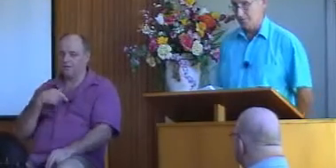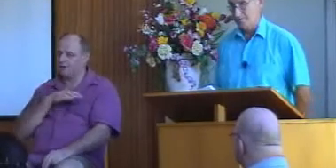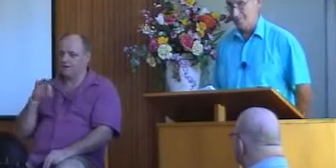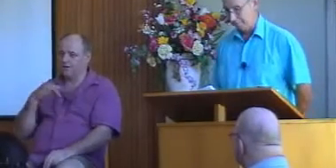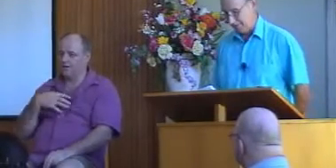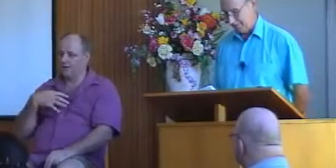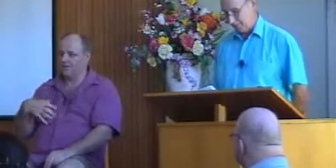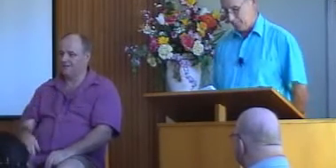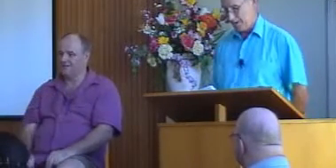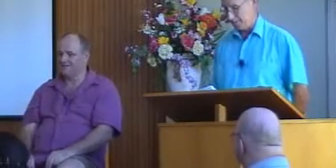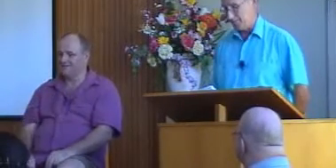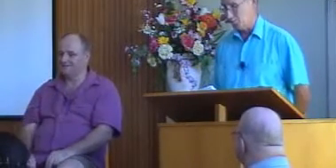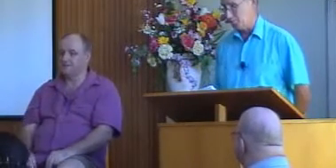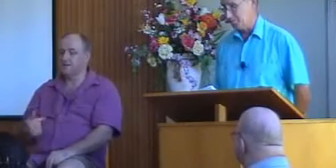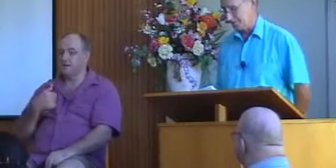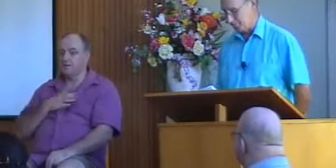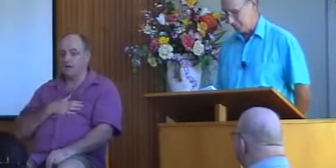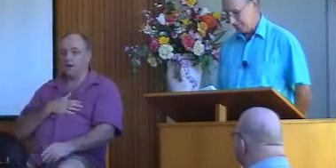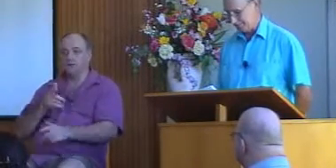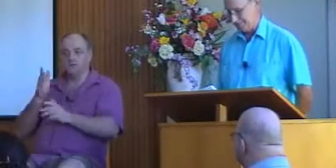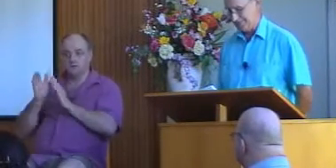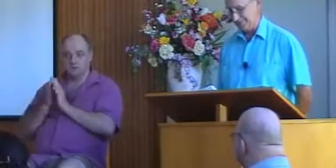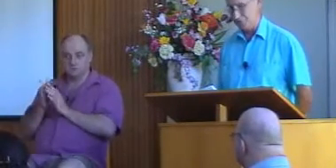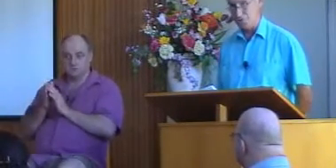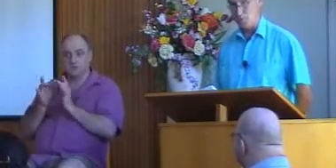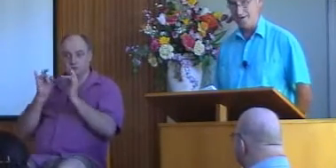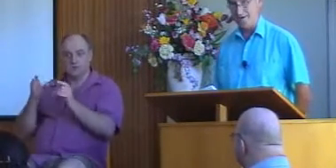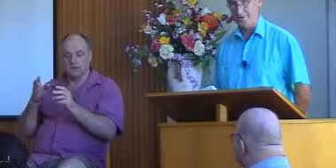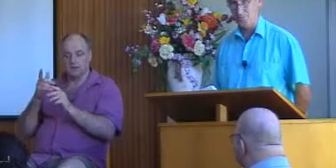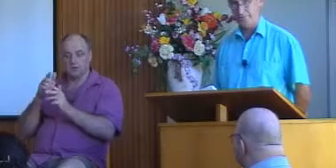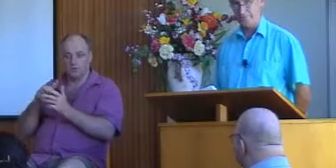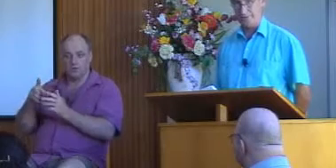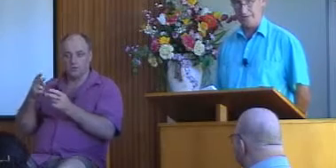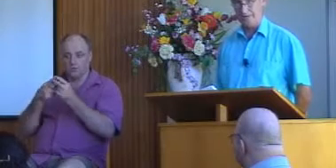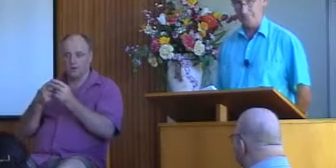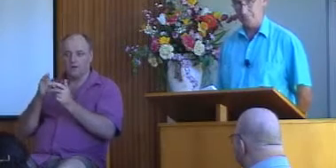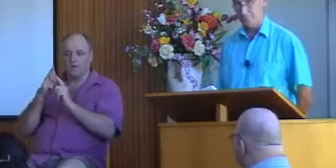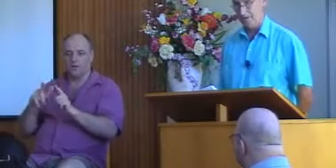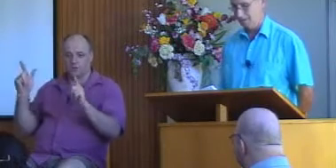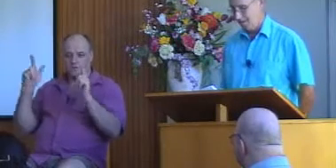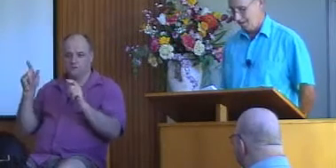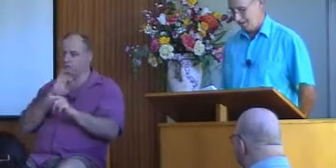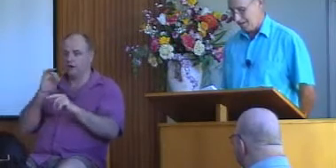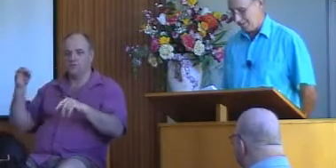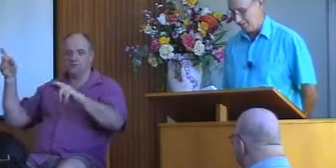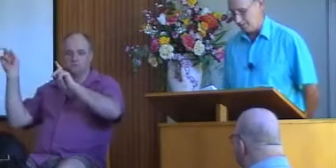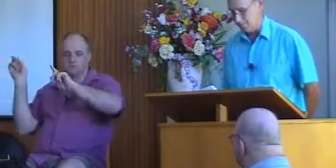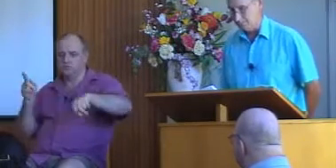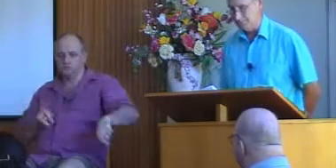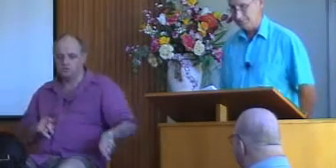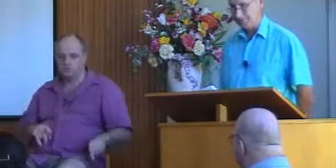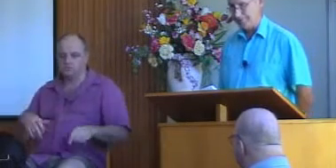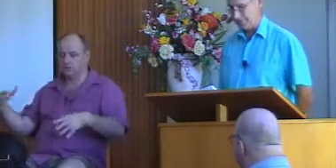My story of embarking on a walk with the Lord is not one loaded with thunderclaps, lightning